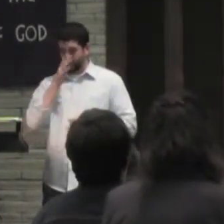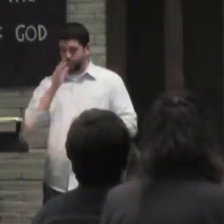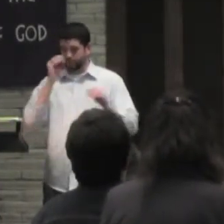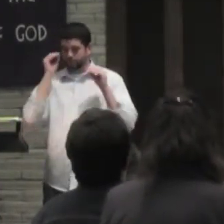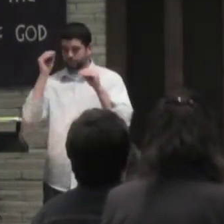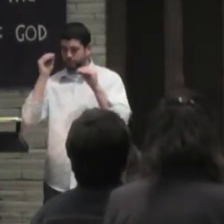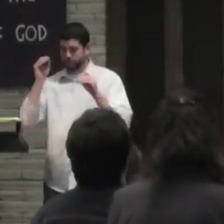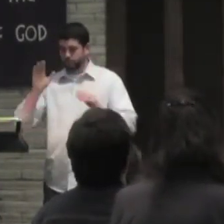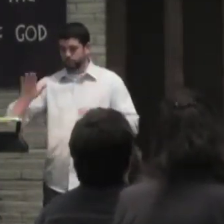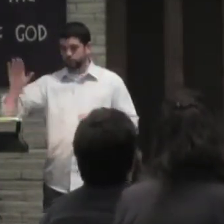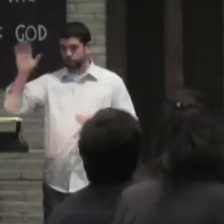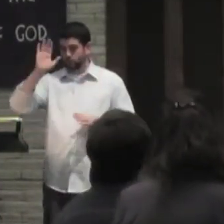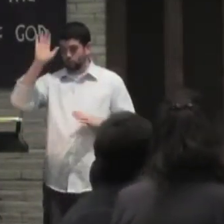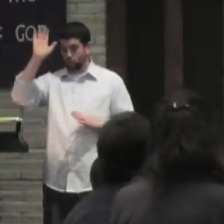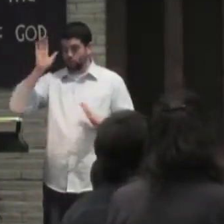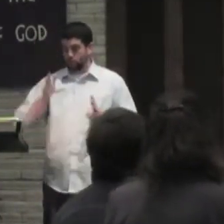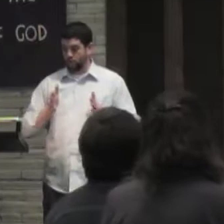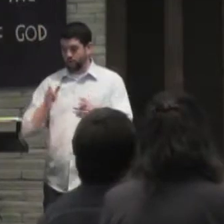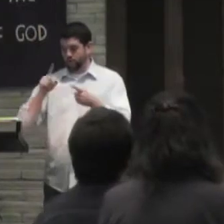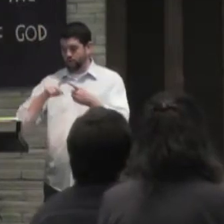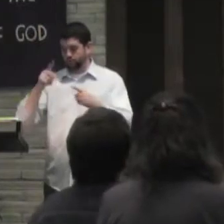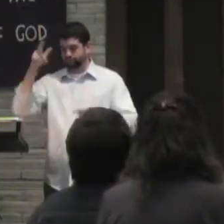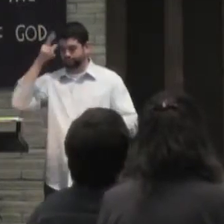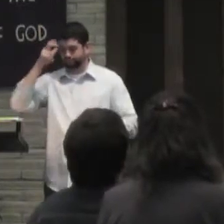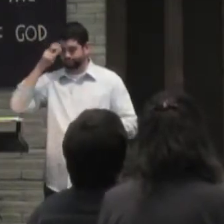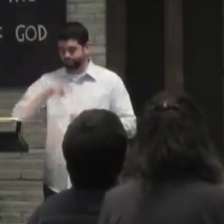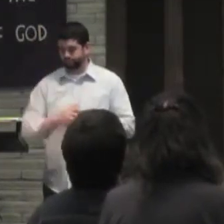I shall teach your ways to the wicked.